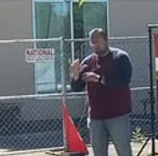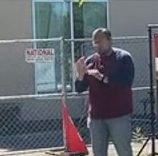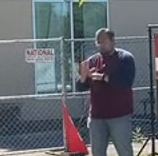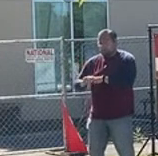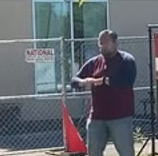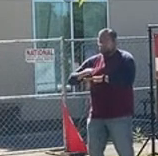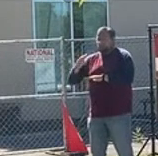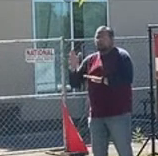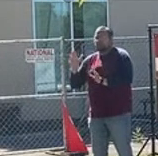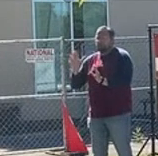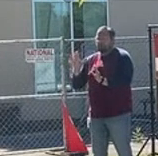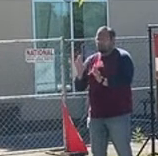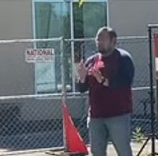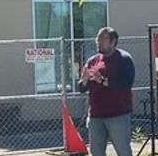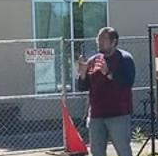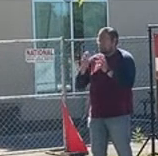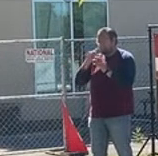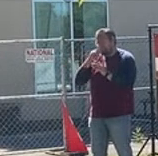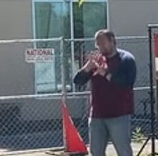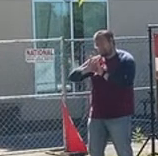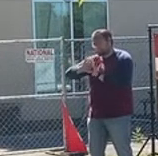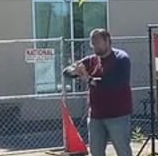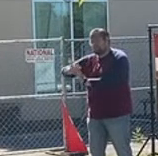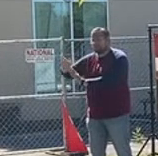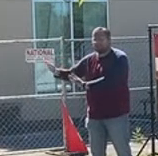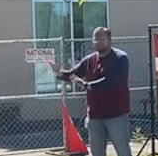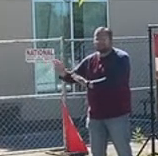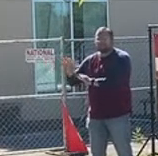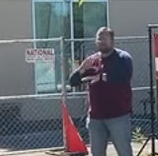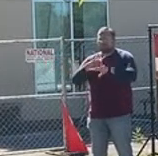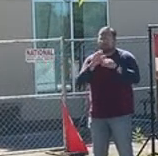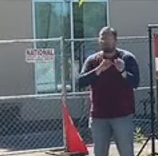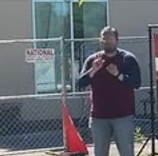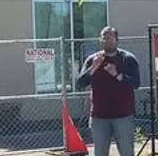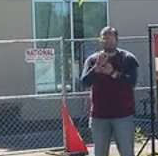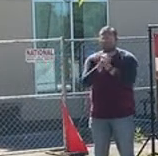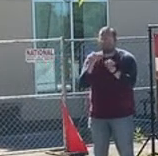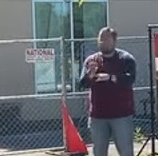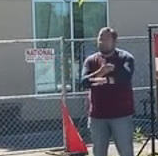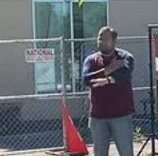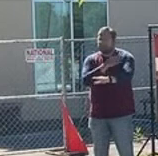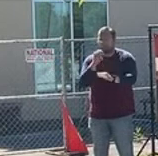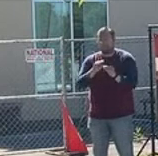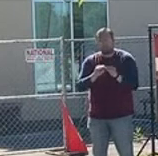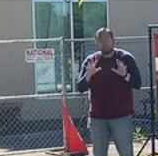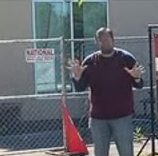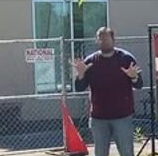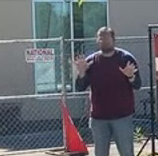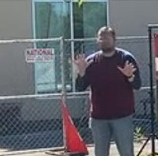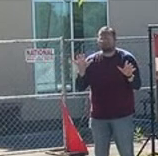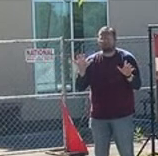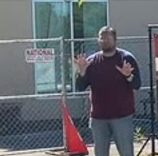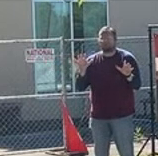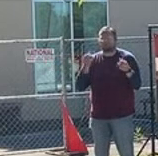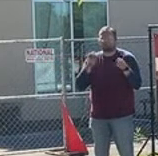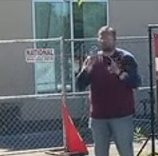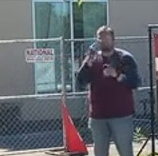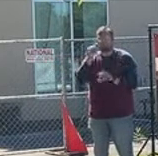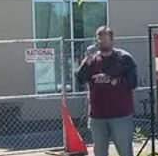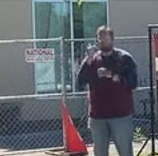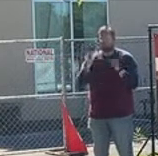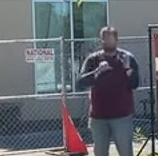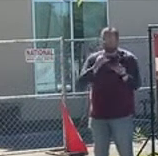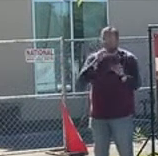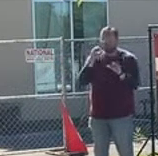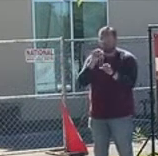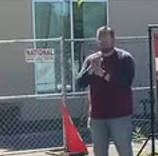overcrowding, increased seismic safety, and expanded opportunities for science and career and technical education, which